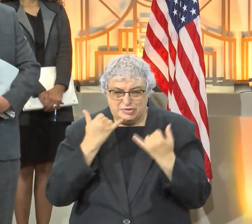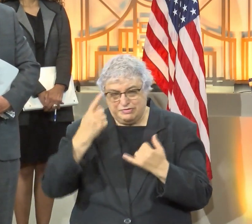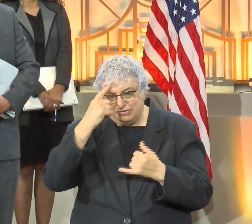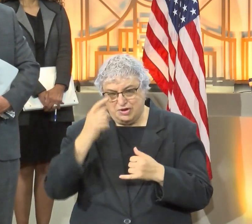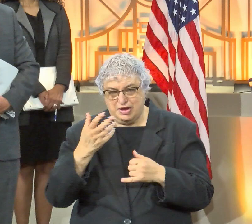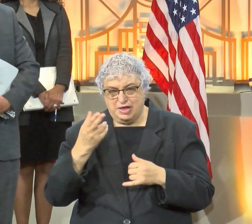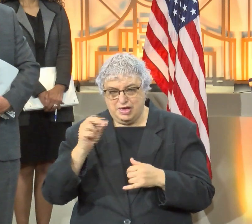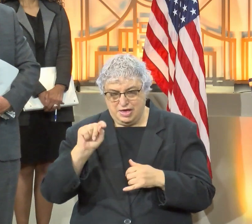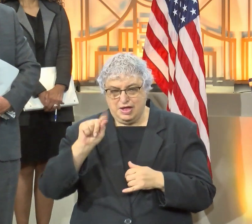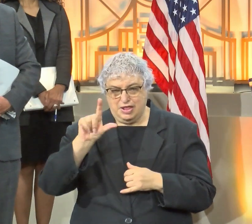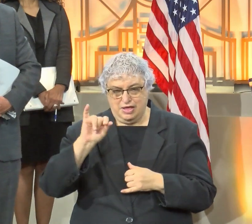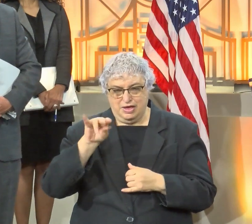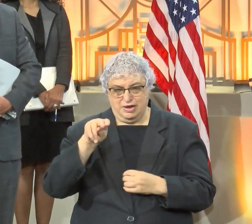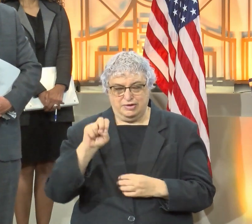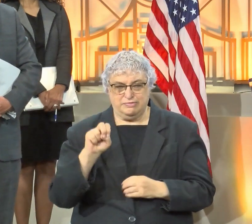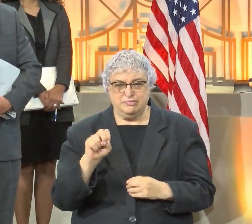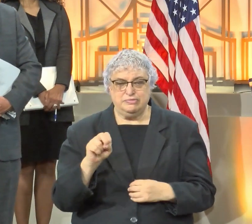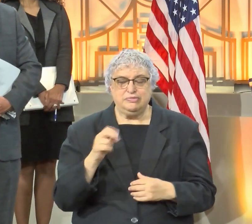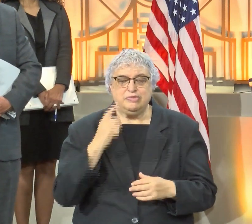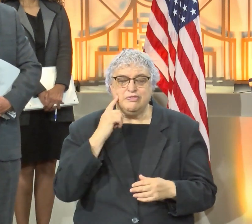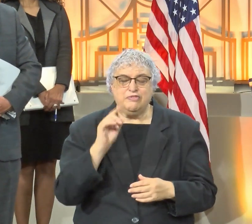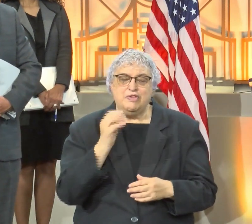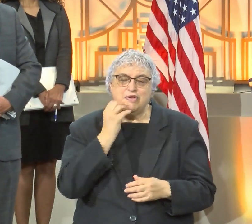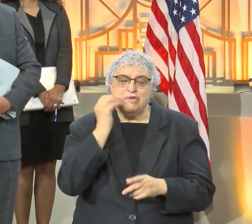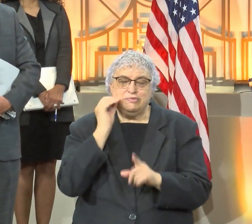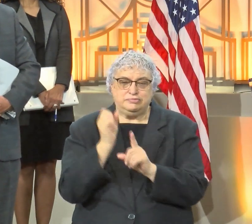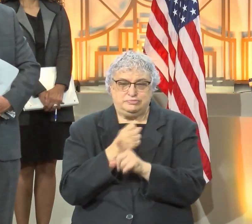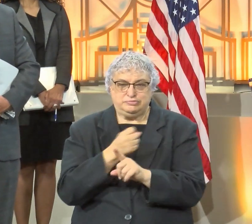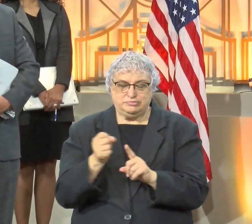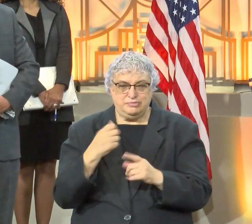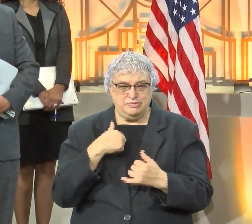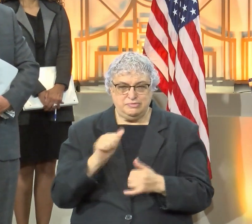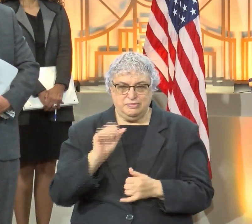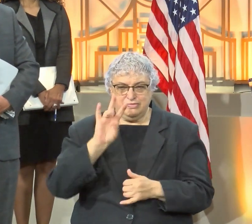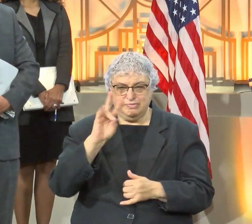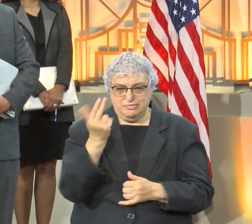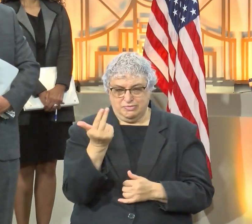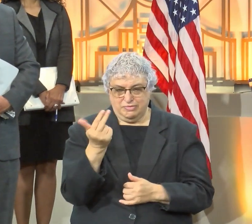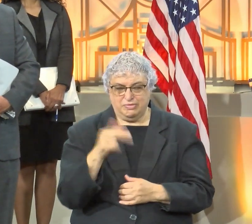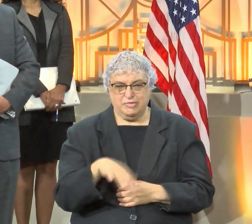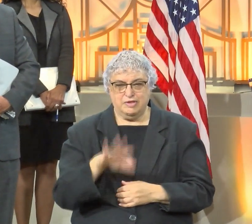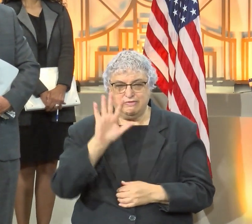People experiencing domestic violence can call